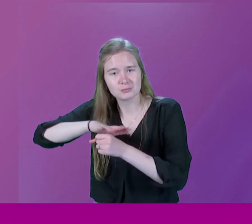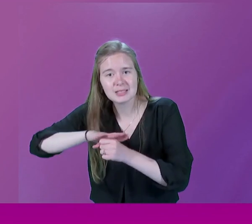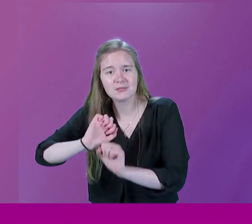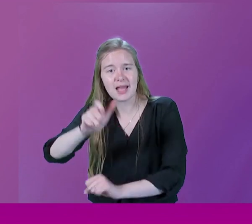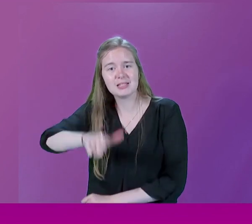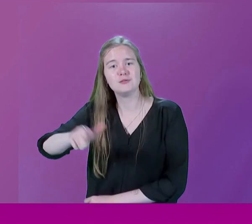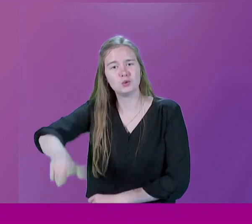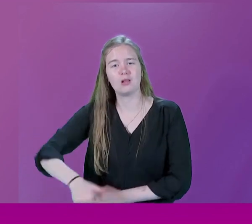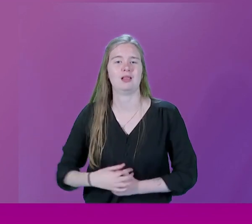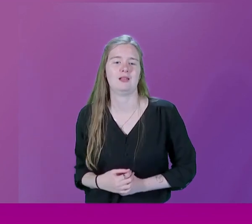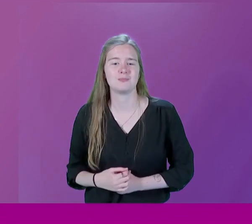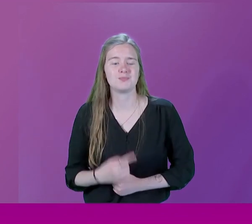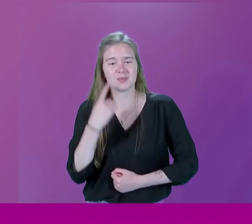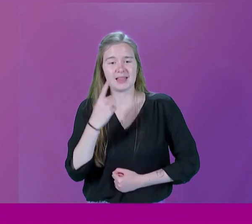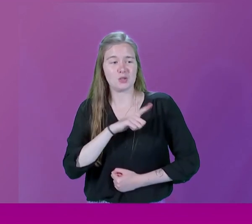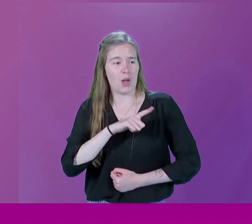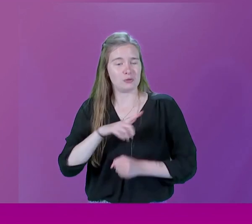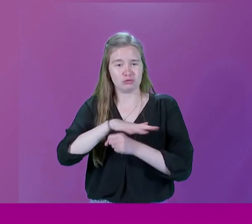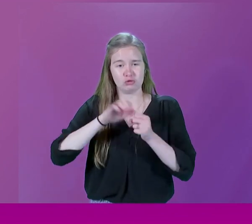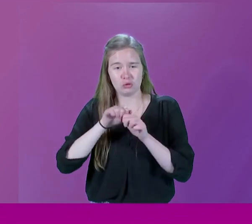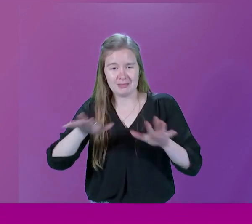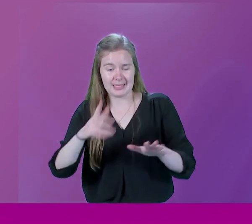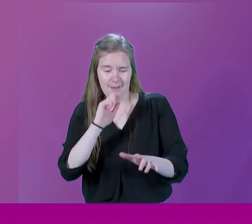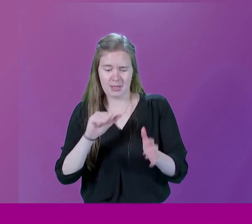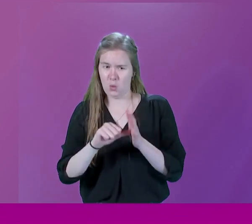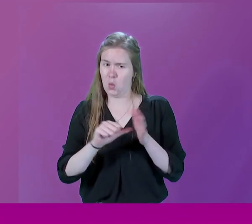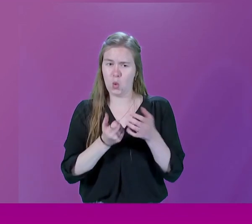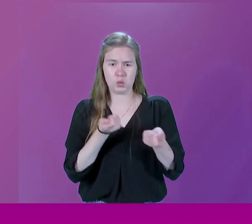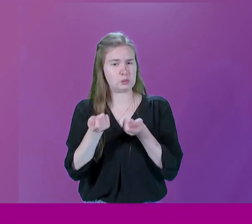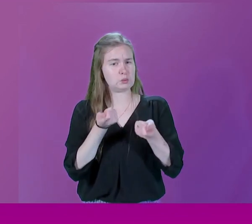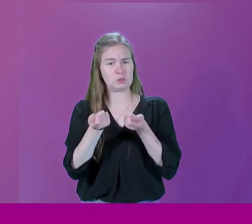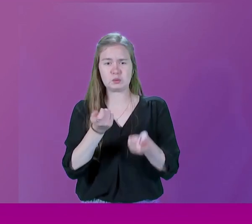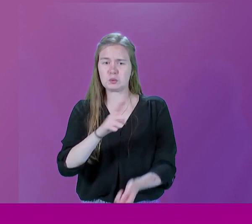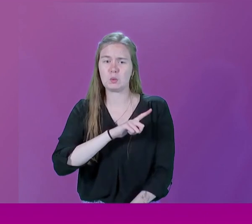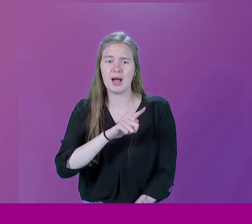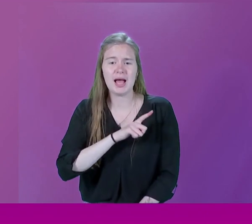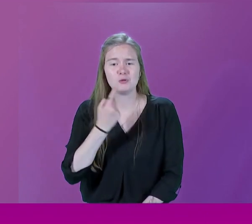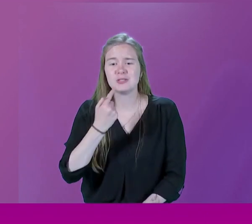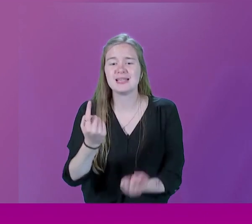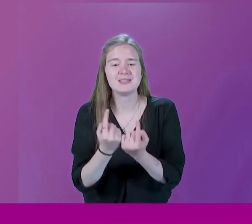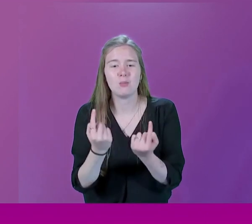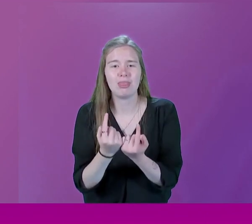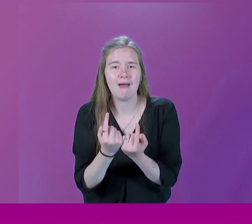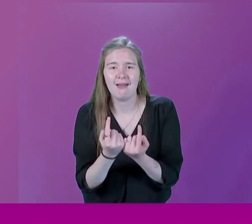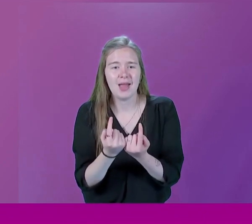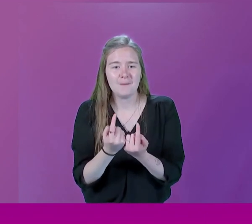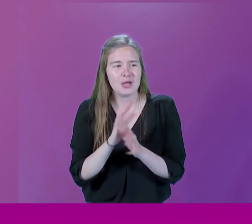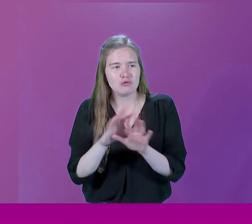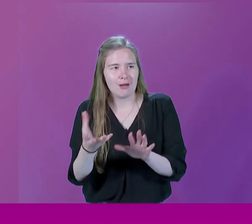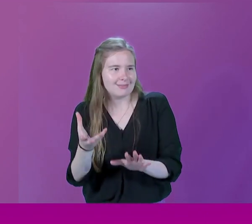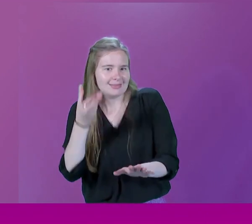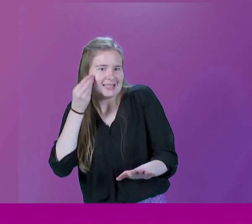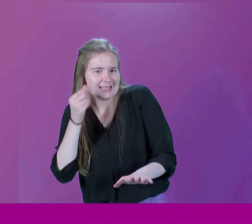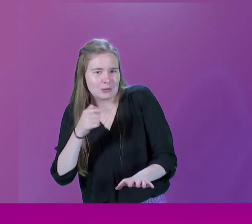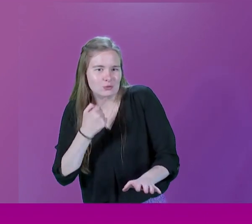circumstance. And I think that's why social media is quite difficult to handle, because you say something, but then, you know, you're not actually listening